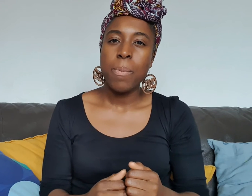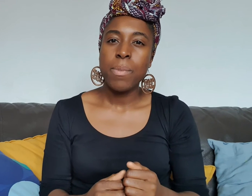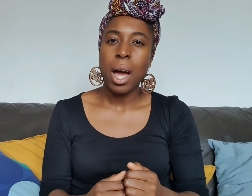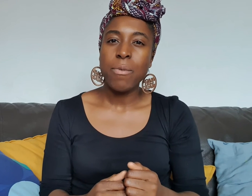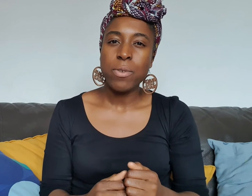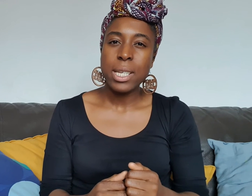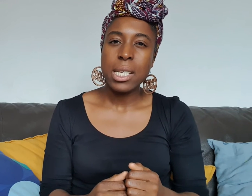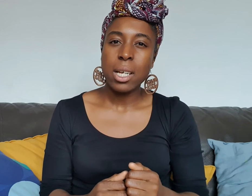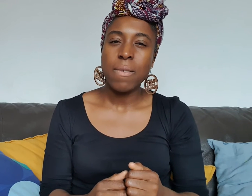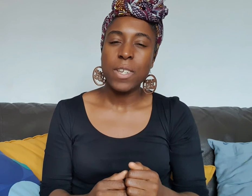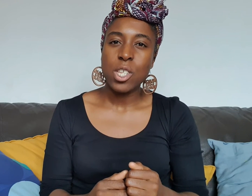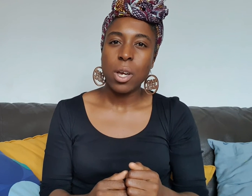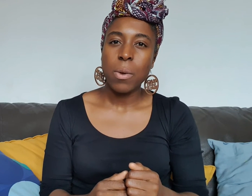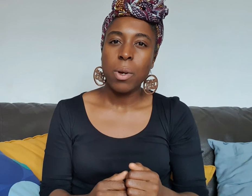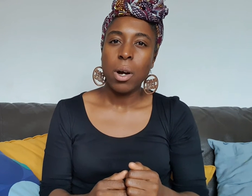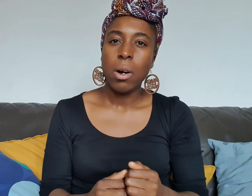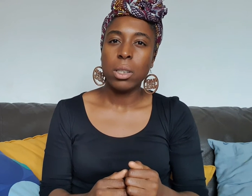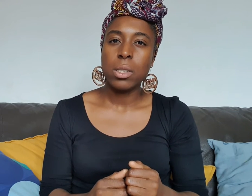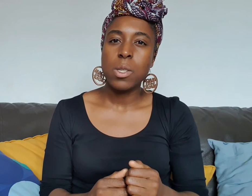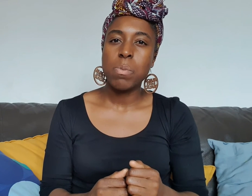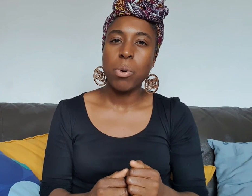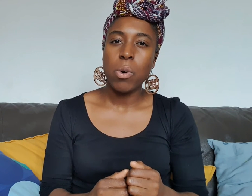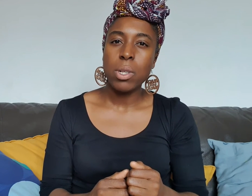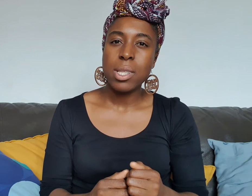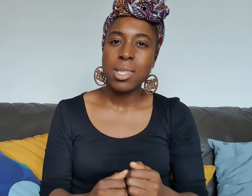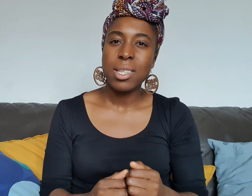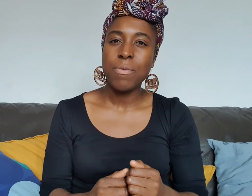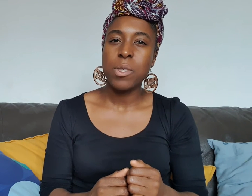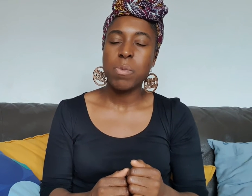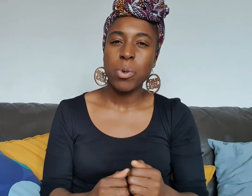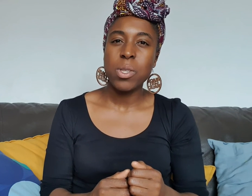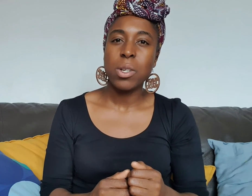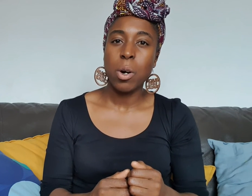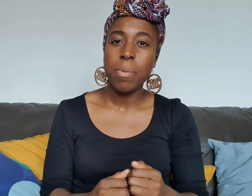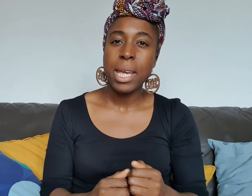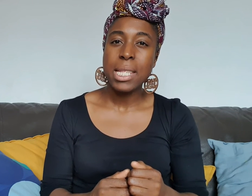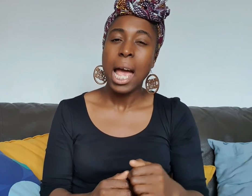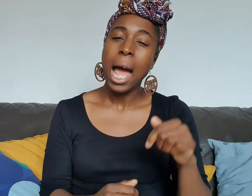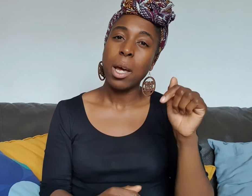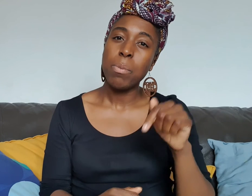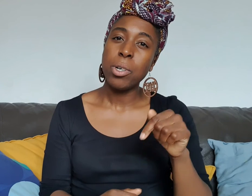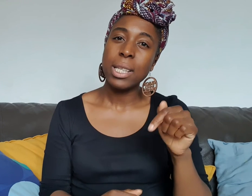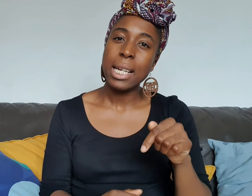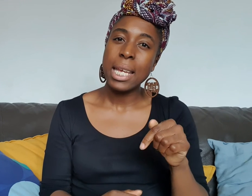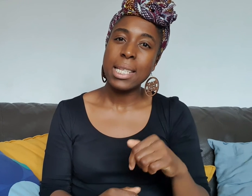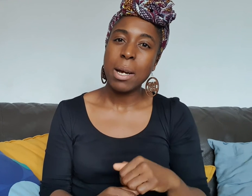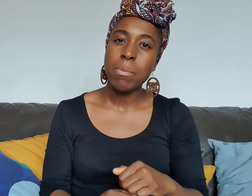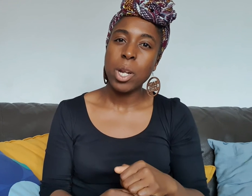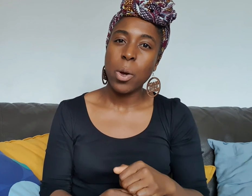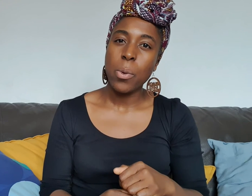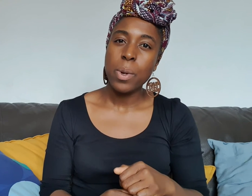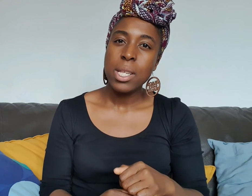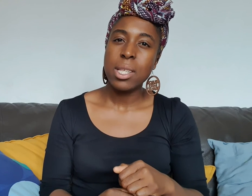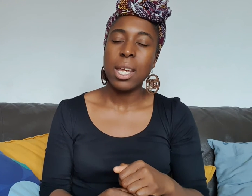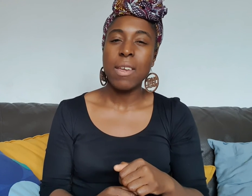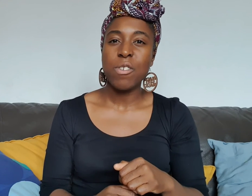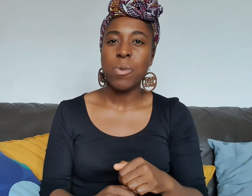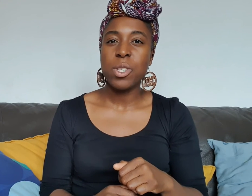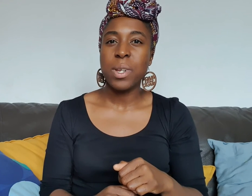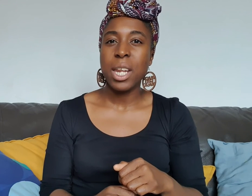I've already done a video on sports. Different sports and hobbies. And I'll put the link down below so that if you are doing any